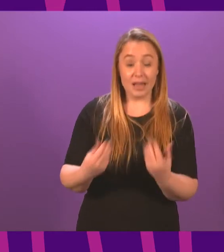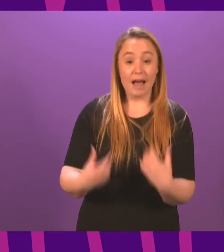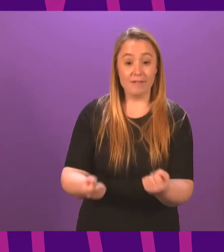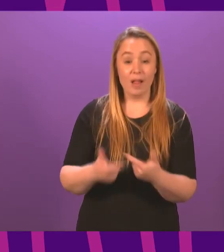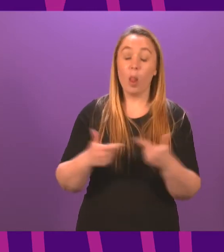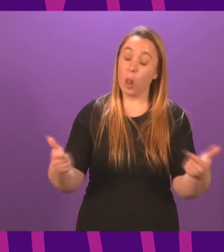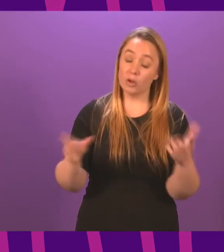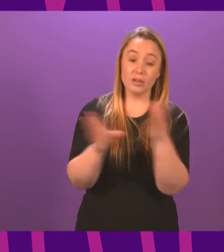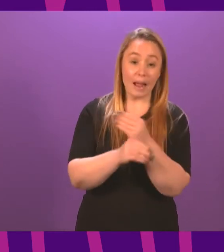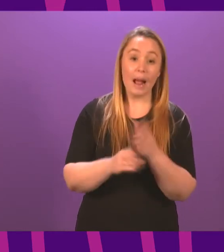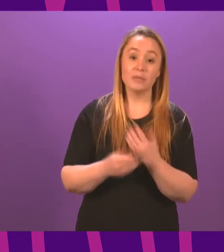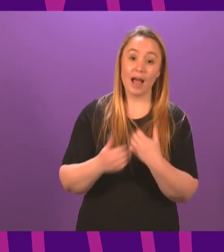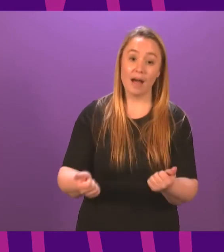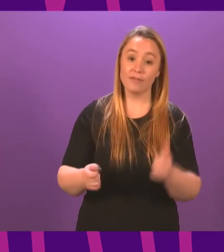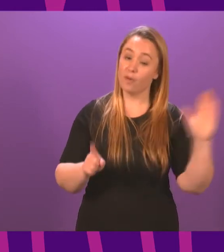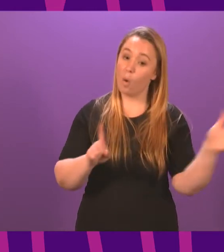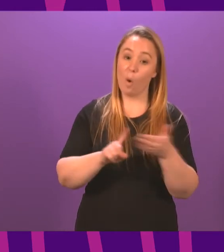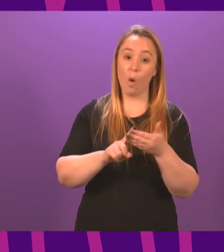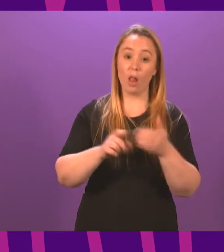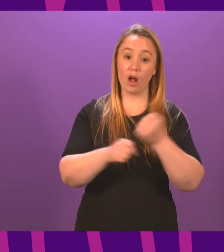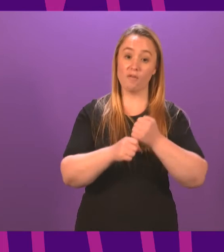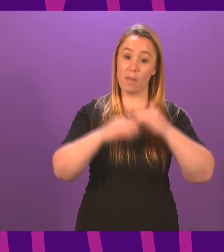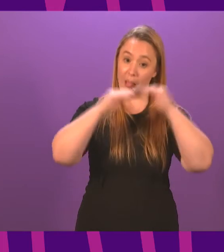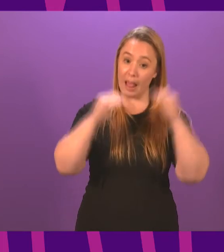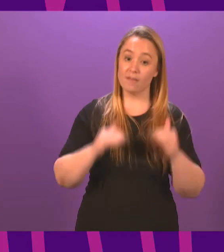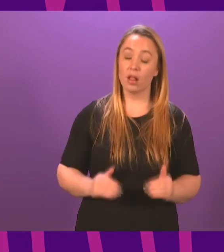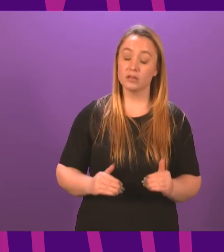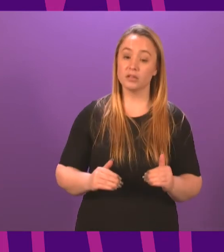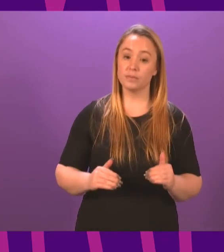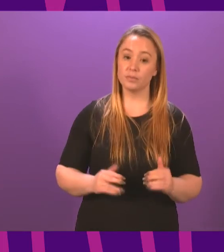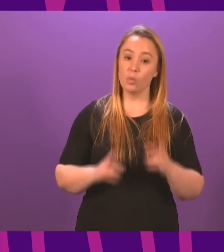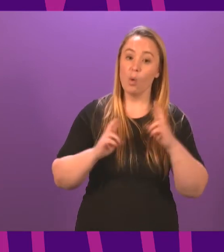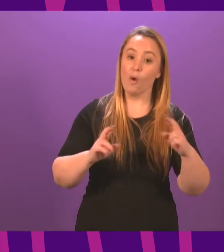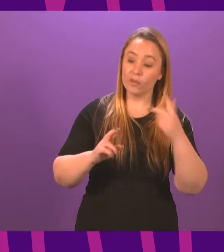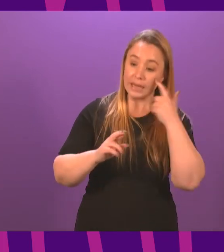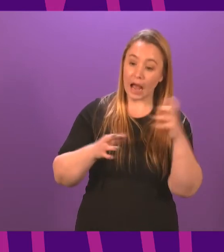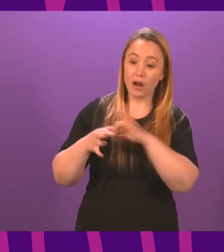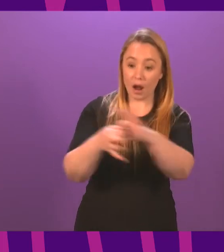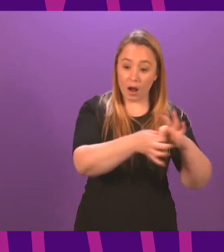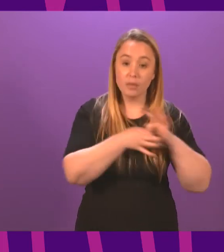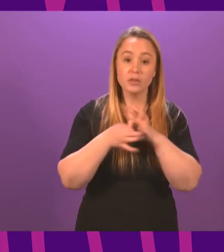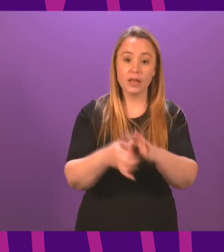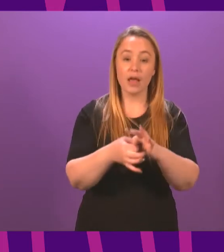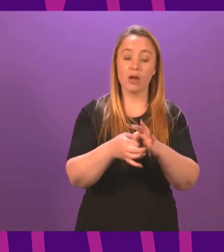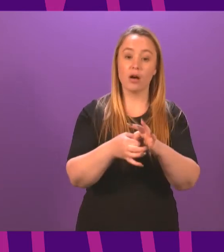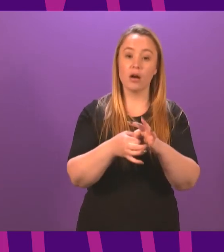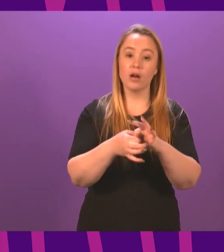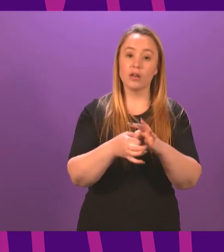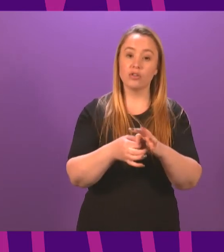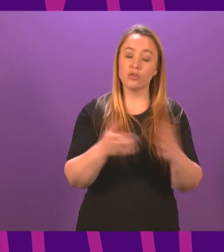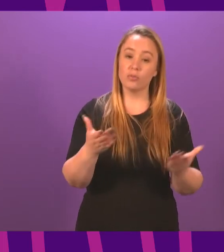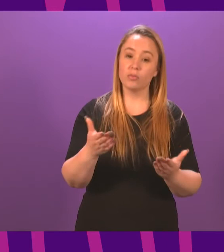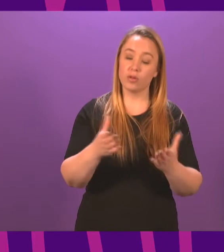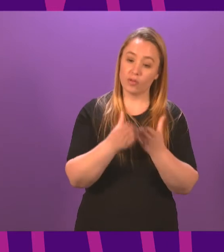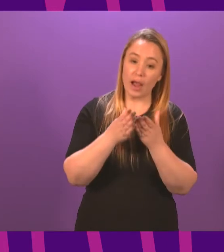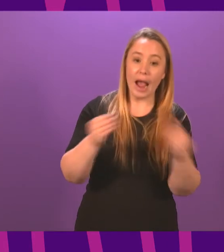in support at all levels of government, I hope we can come together to make the political will to plug some of